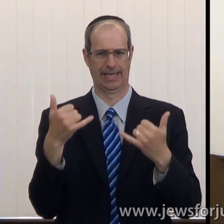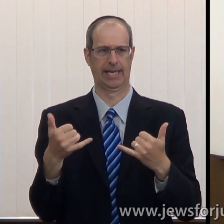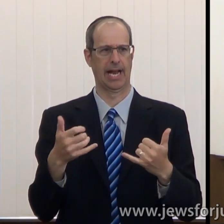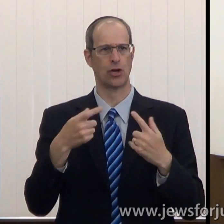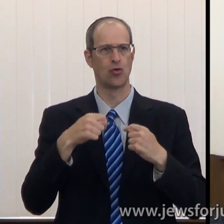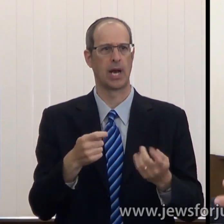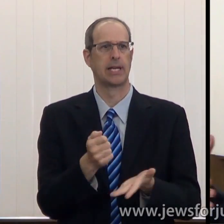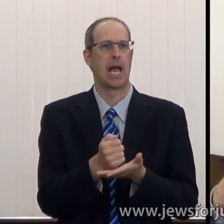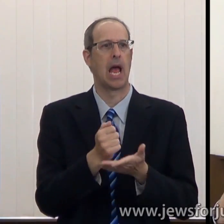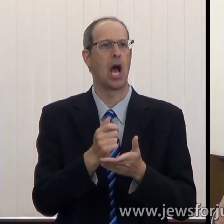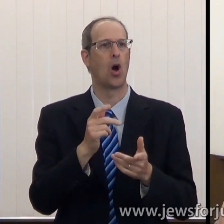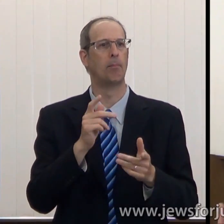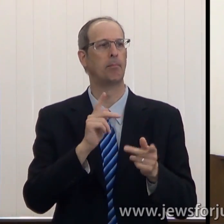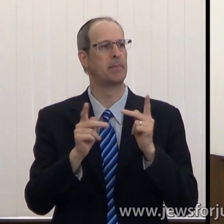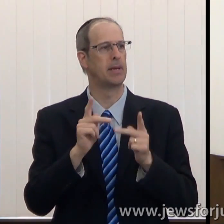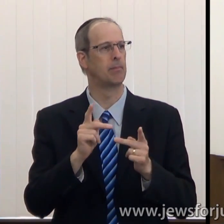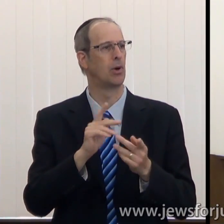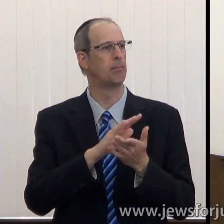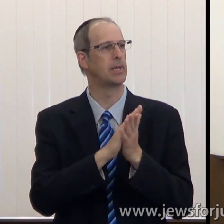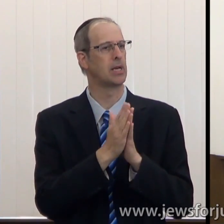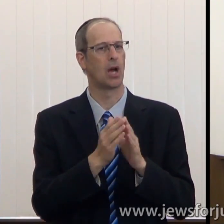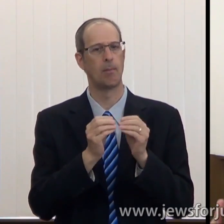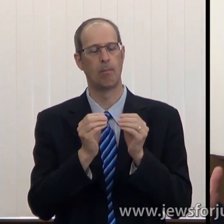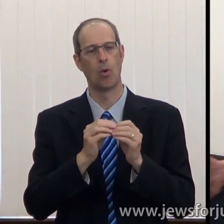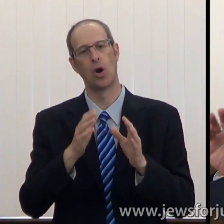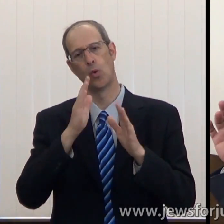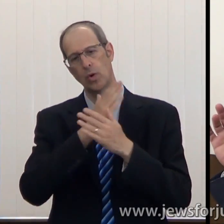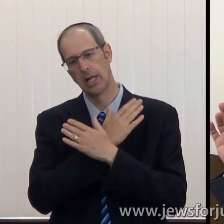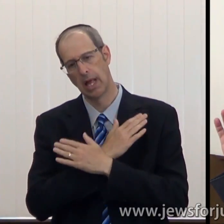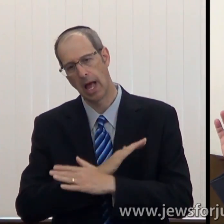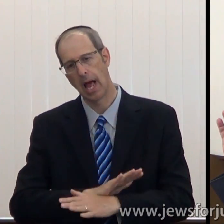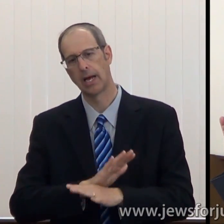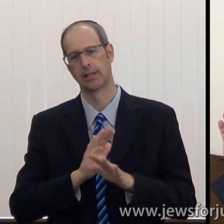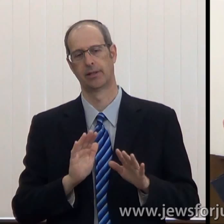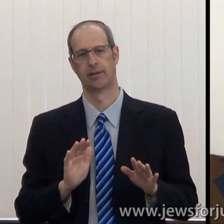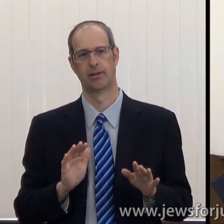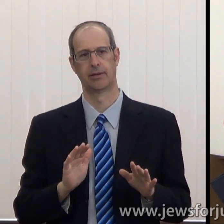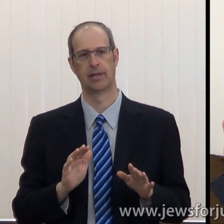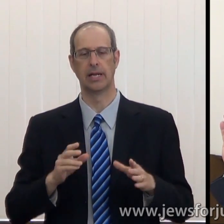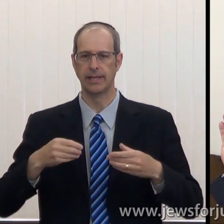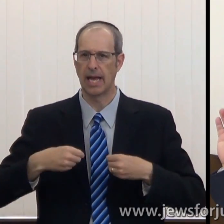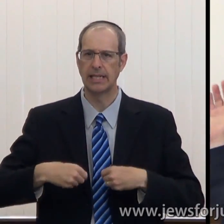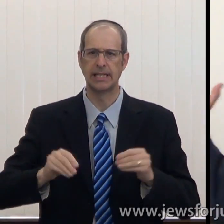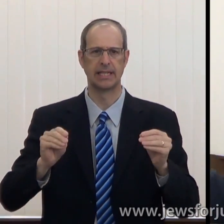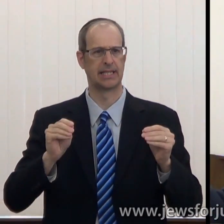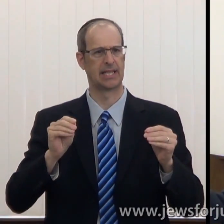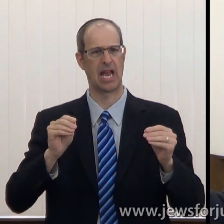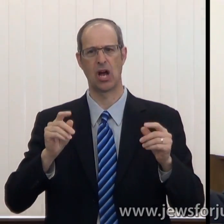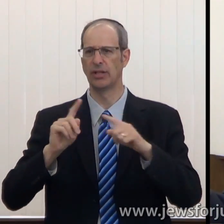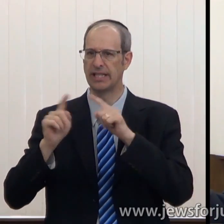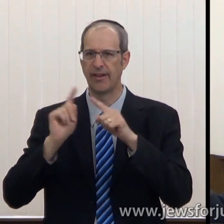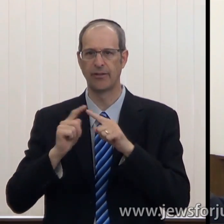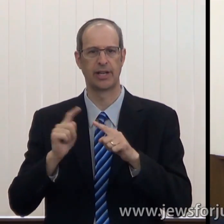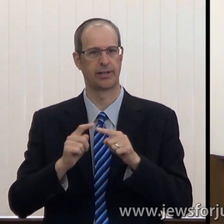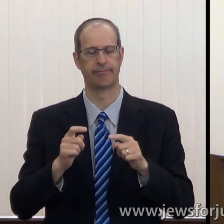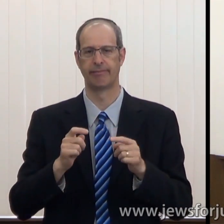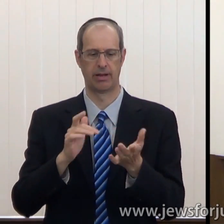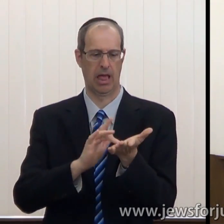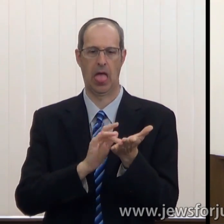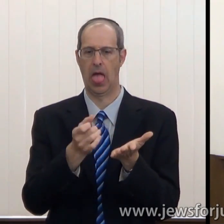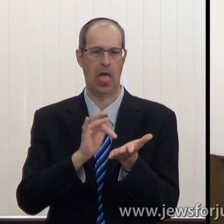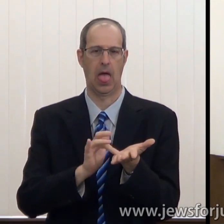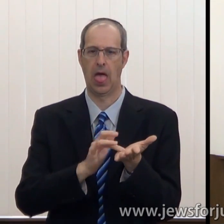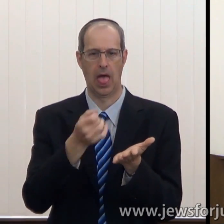people become more relaxed. They sell hundreds of different drugs